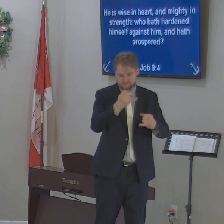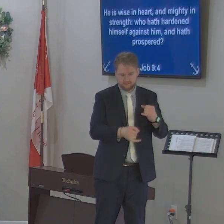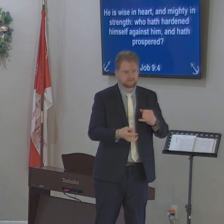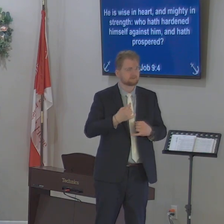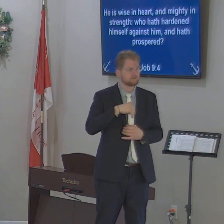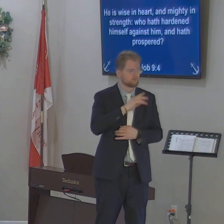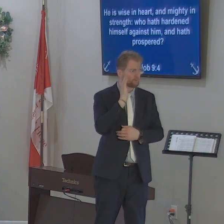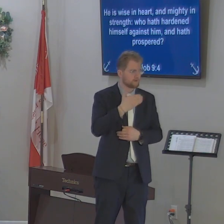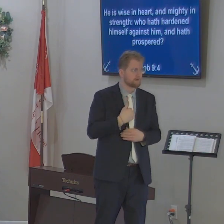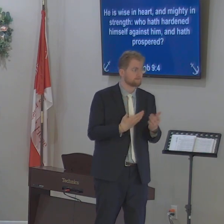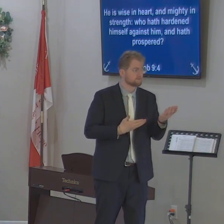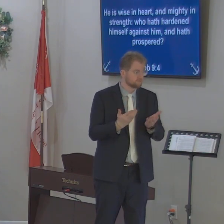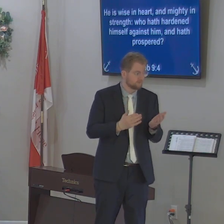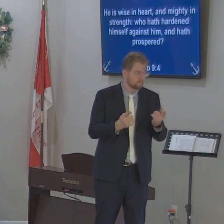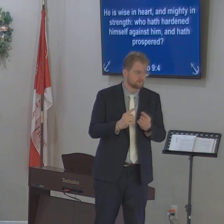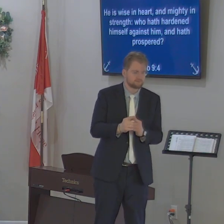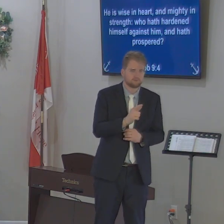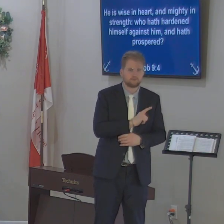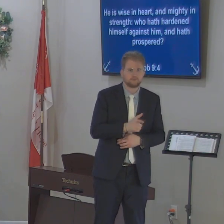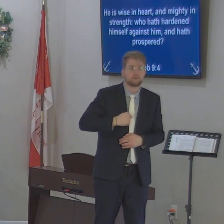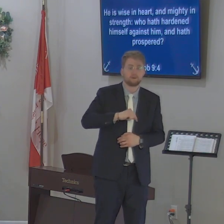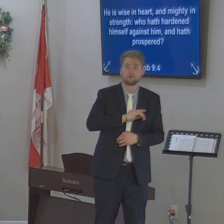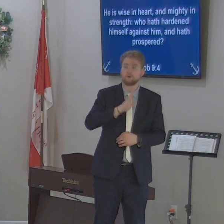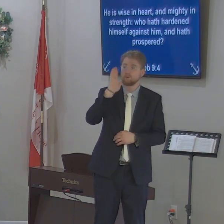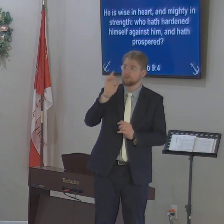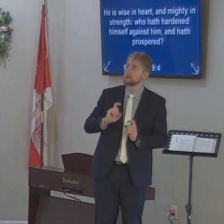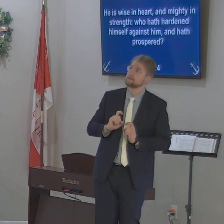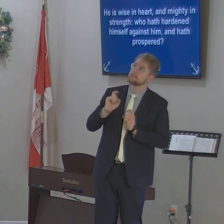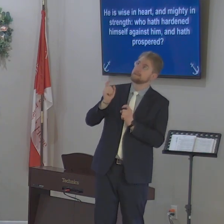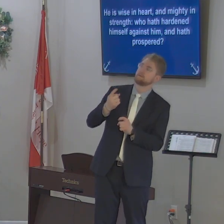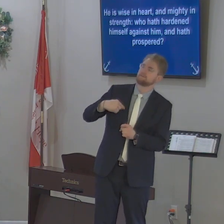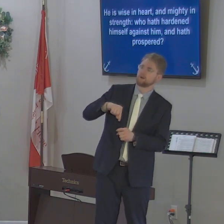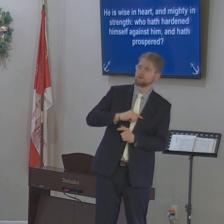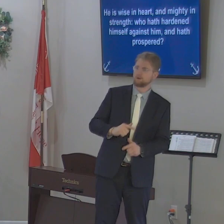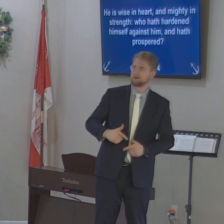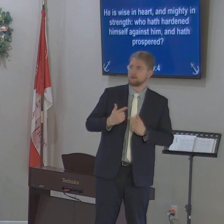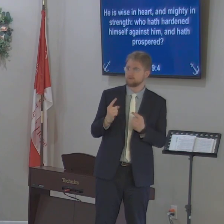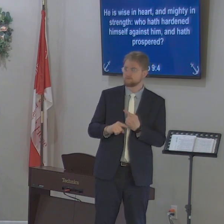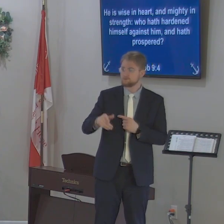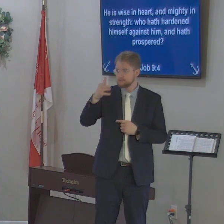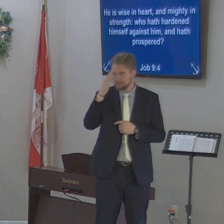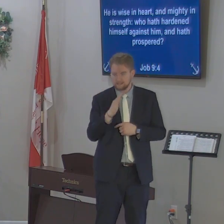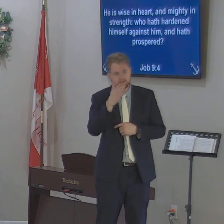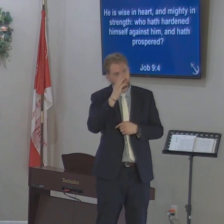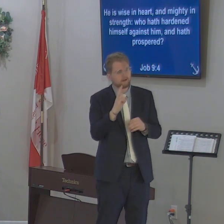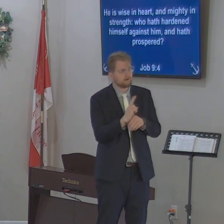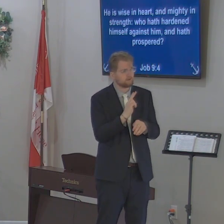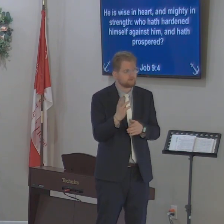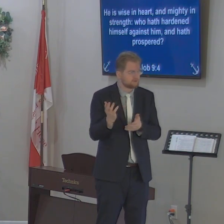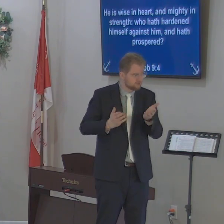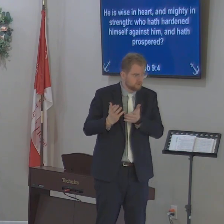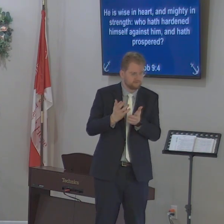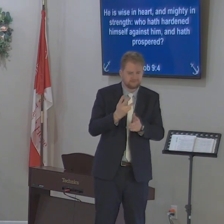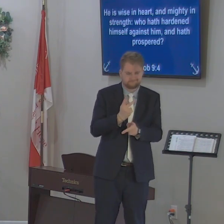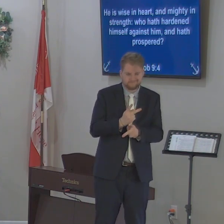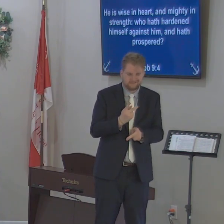Lord. We'll give our lives to God. God uses service truthfully to keep us in